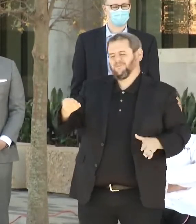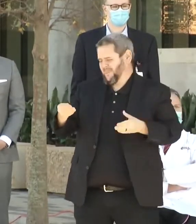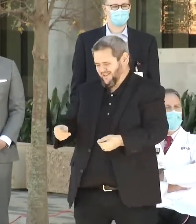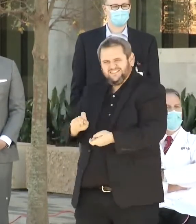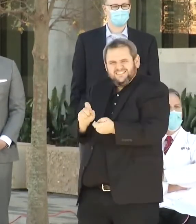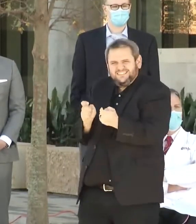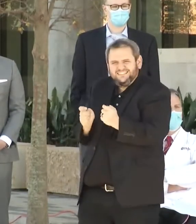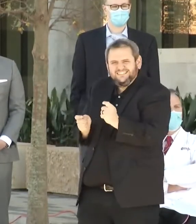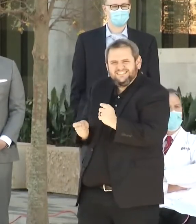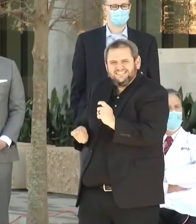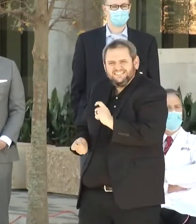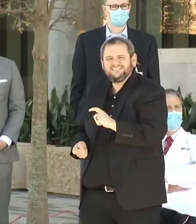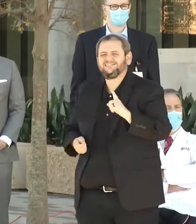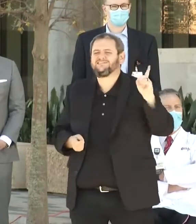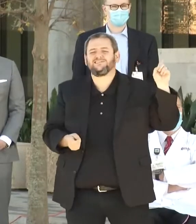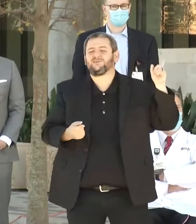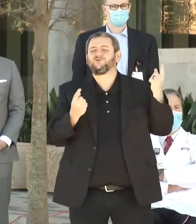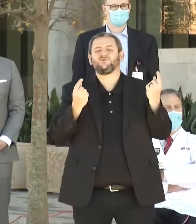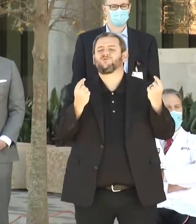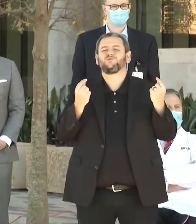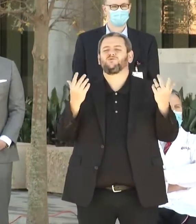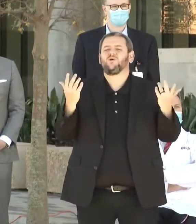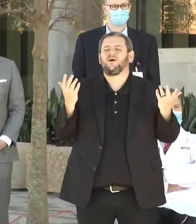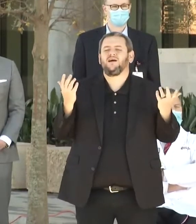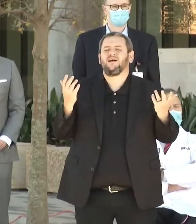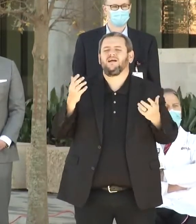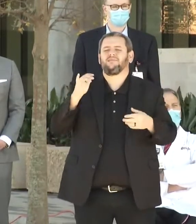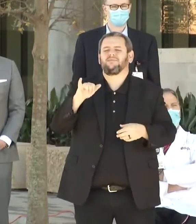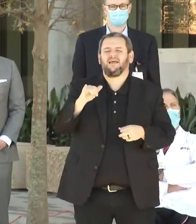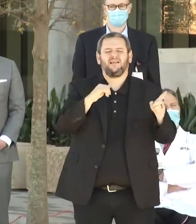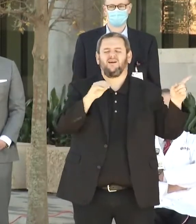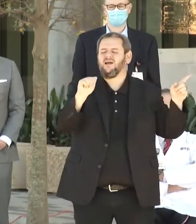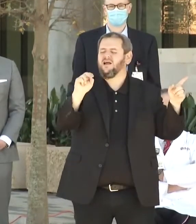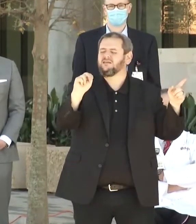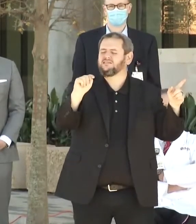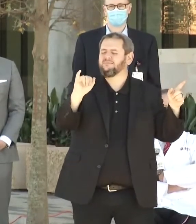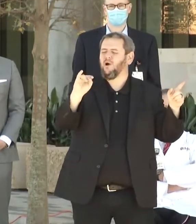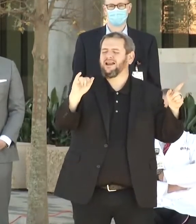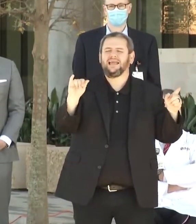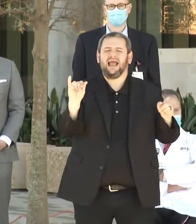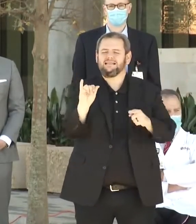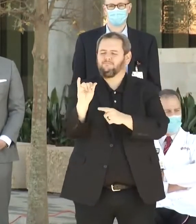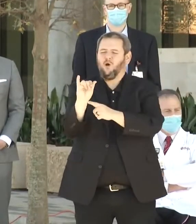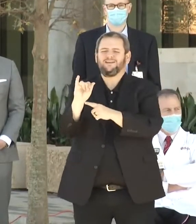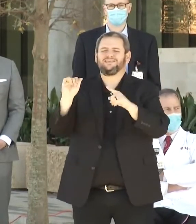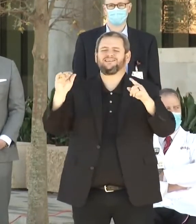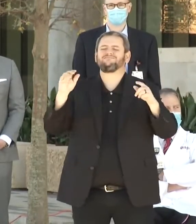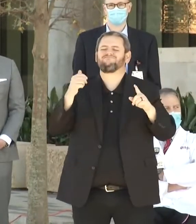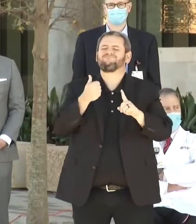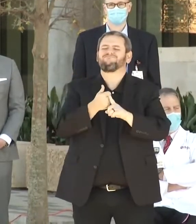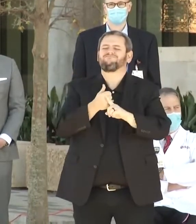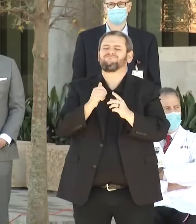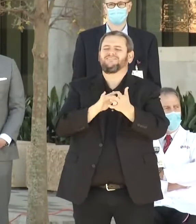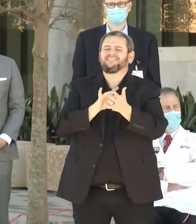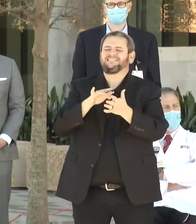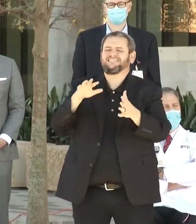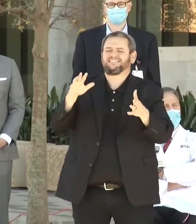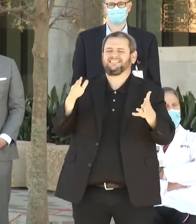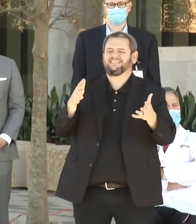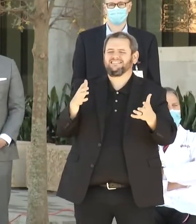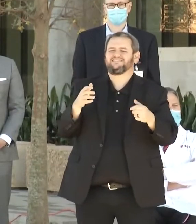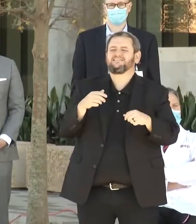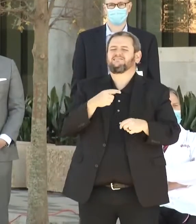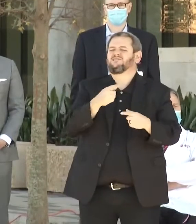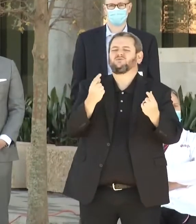is a neutralizing antibody, and it's designed to block viral attachment and entry into